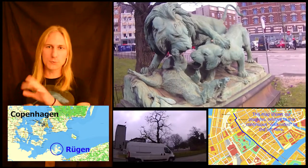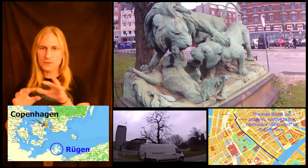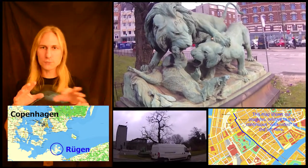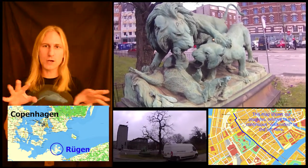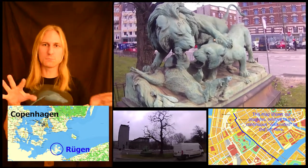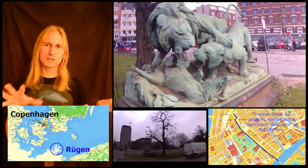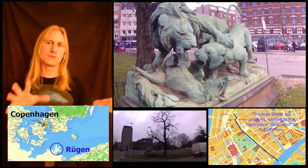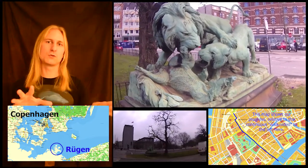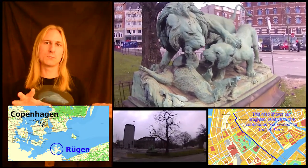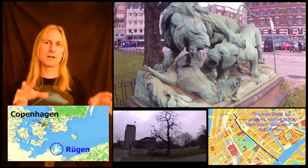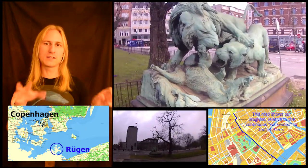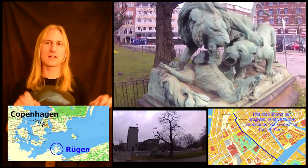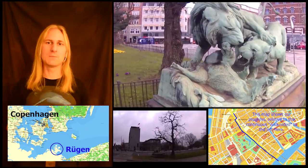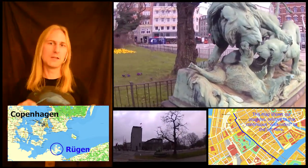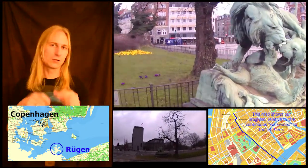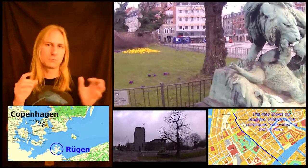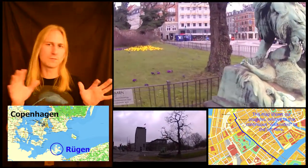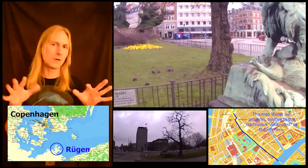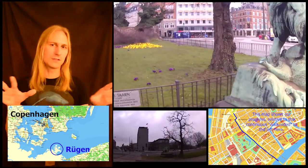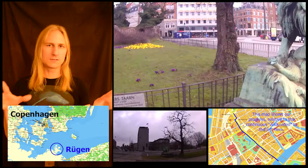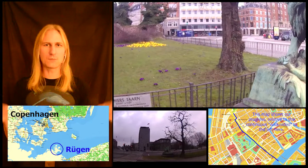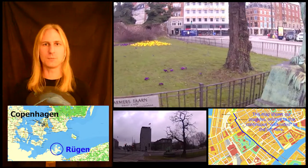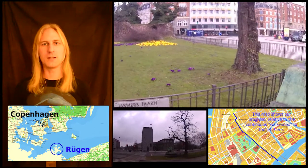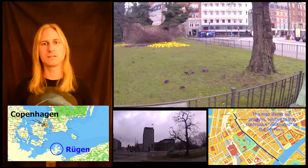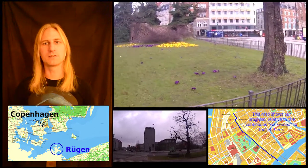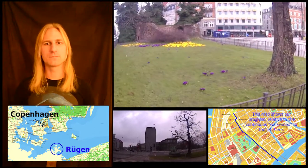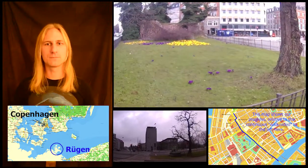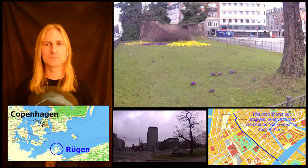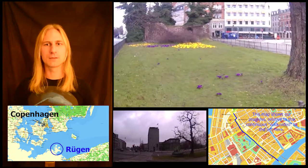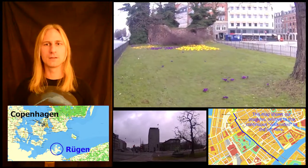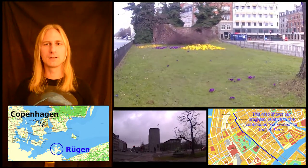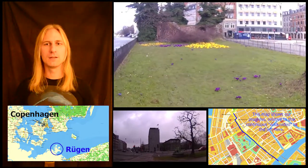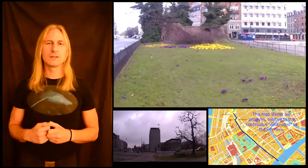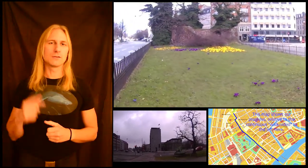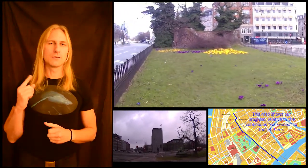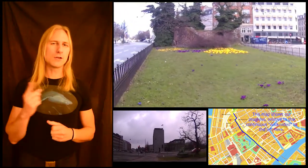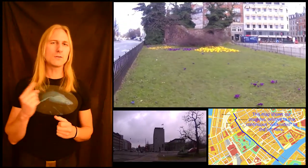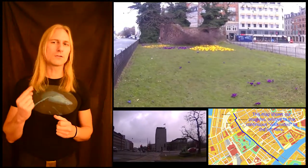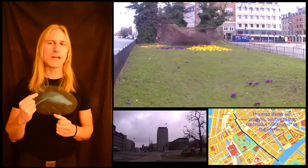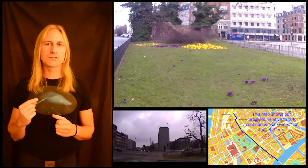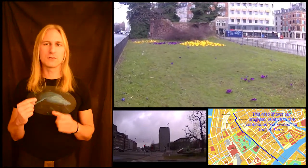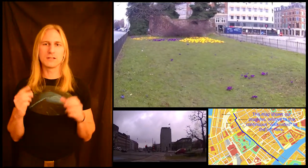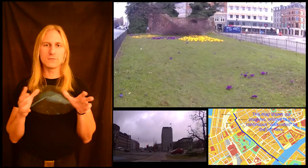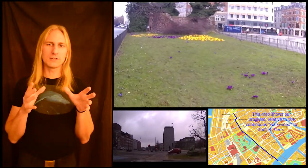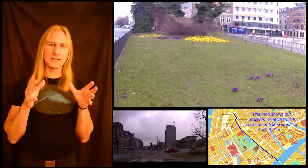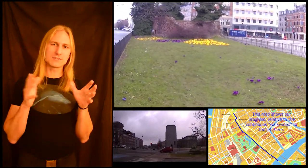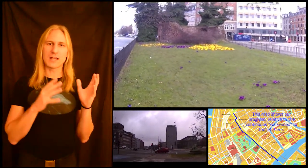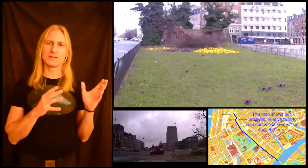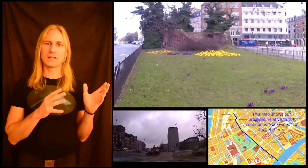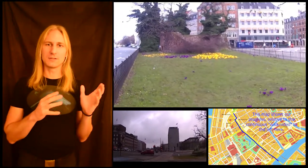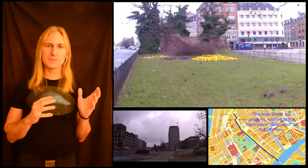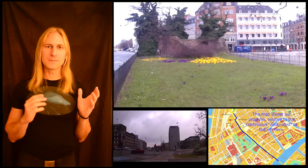had spread throughout much of Europe by that time and could be found in several places. Though not actually living